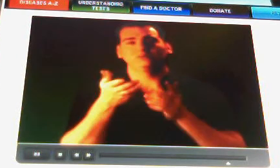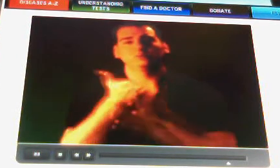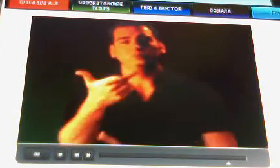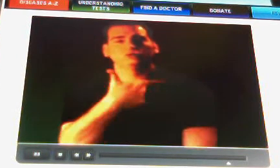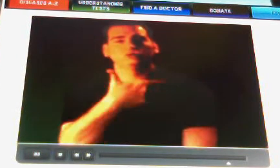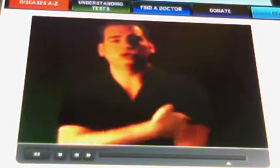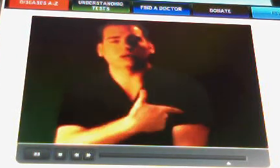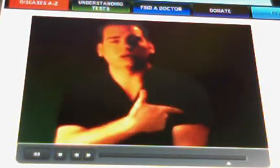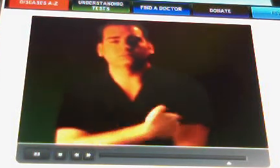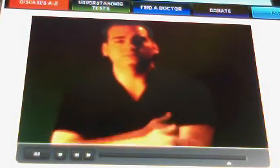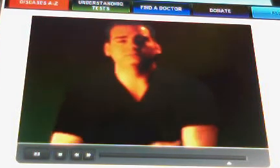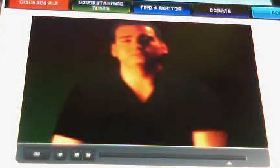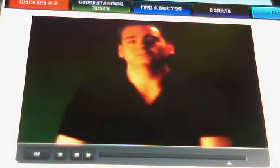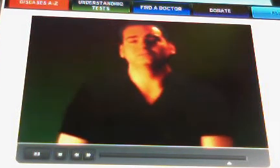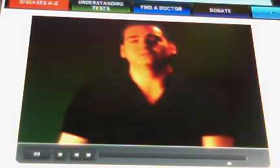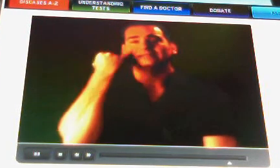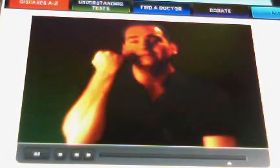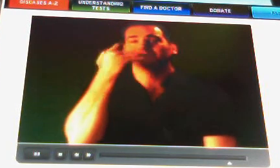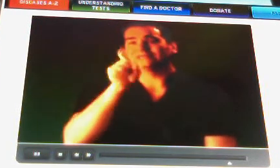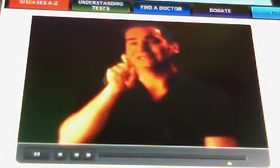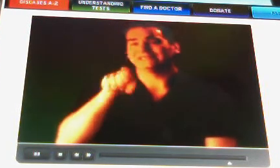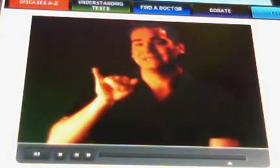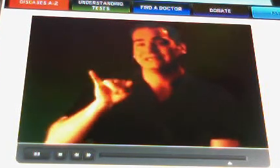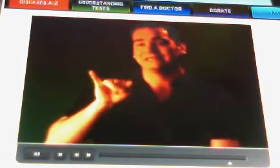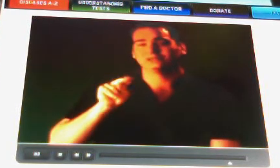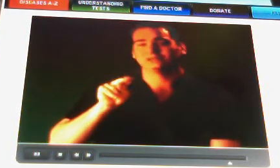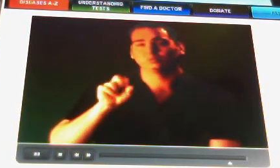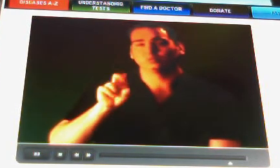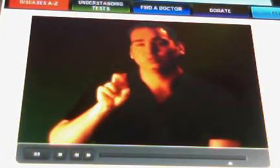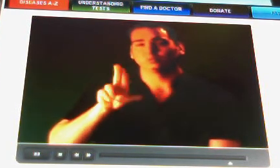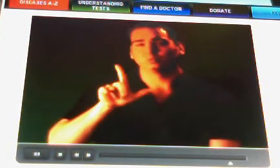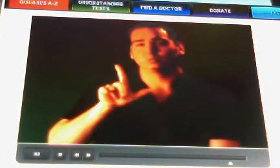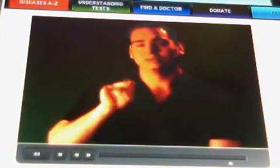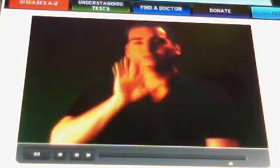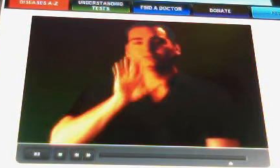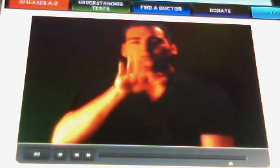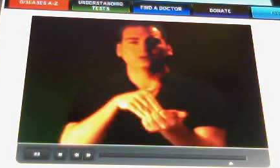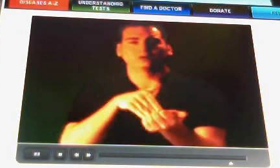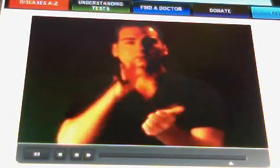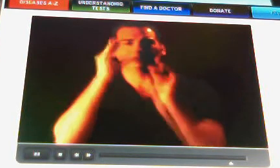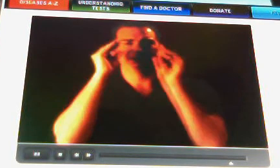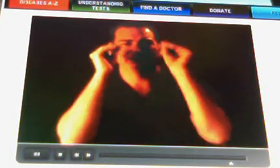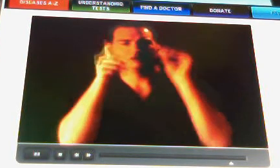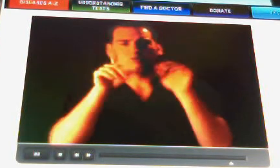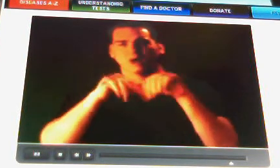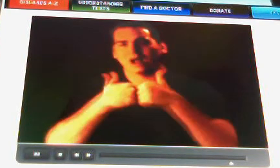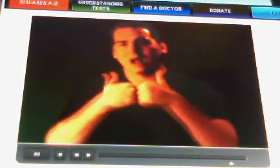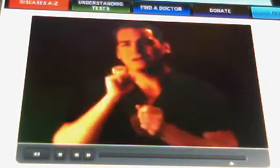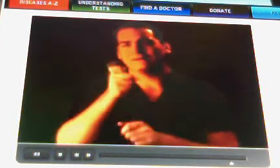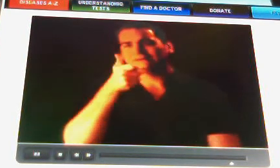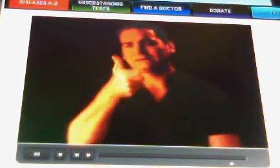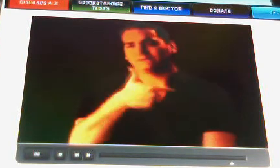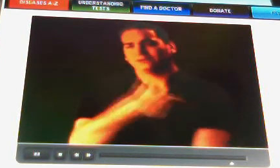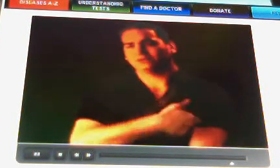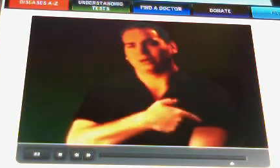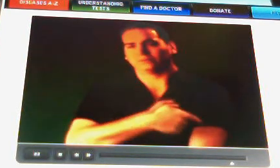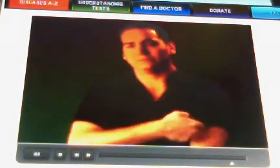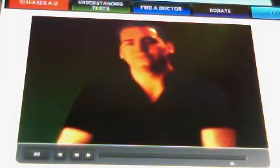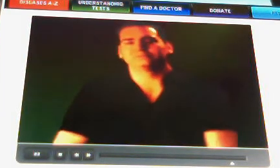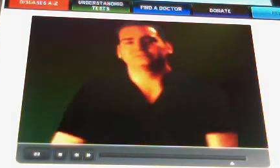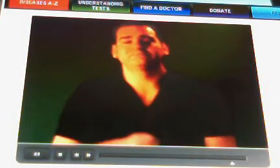Insulin's available in different forms. You can be taken through injections.